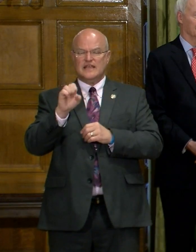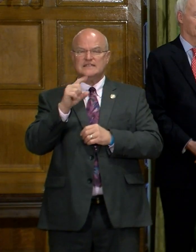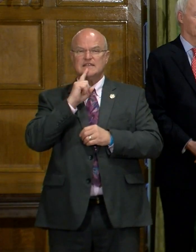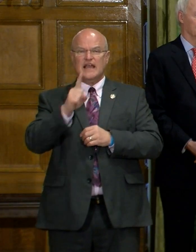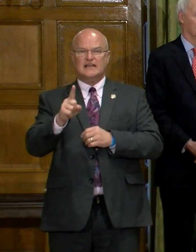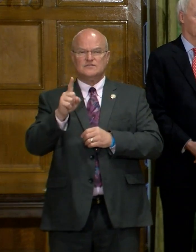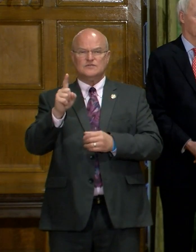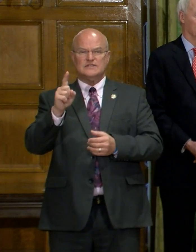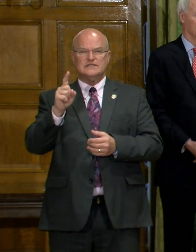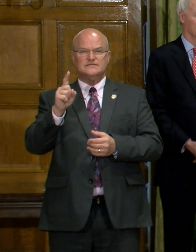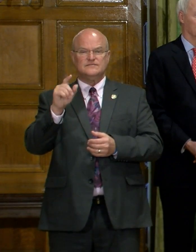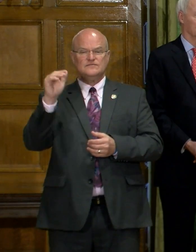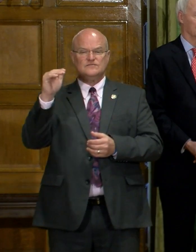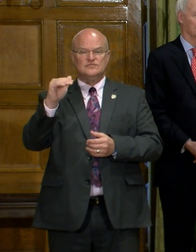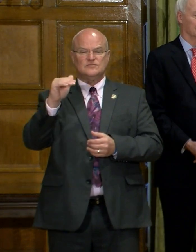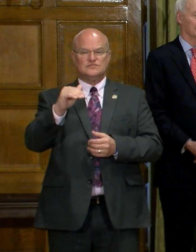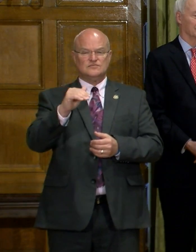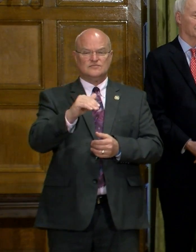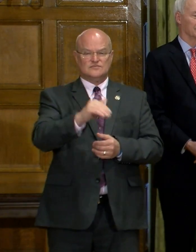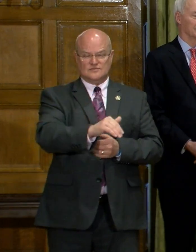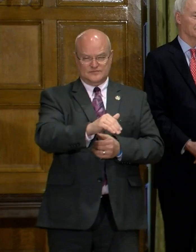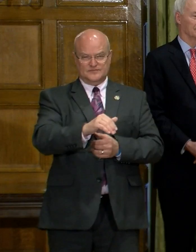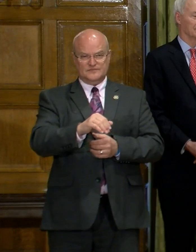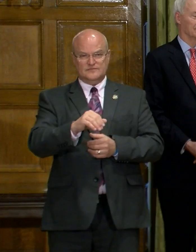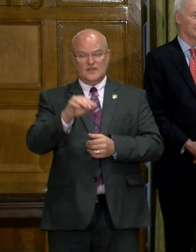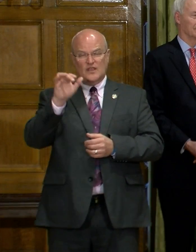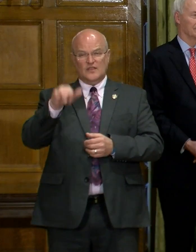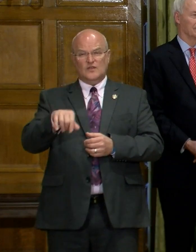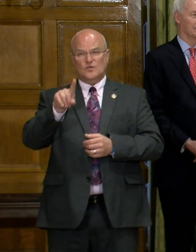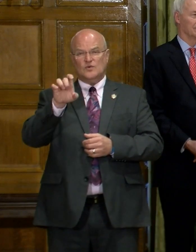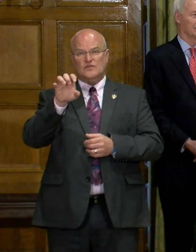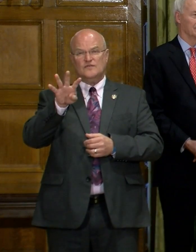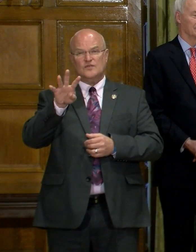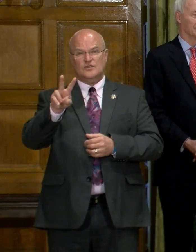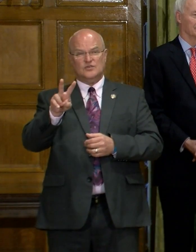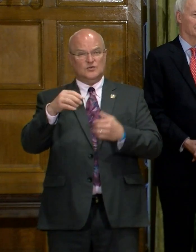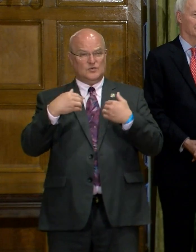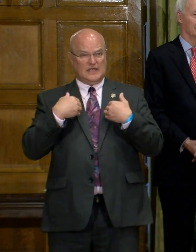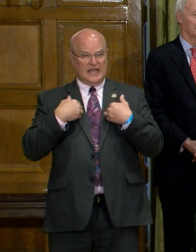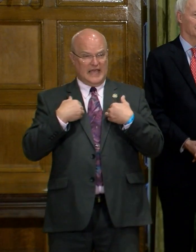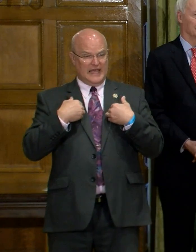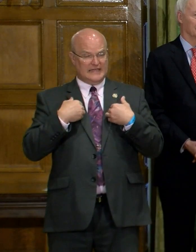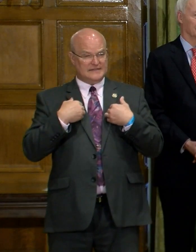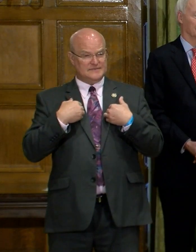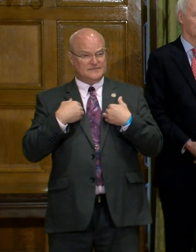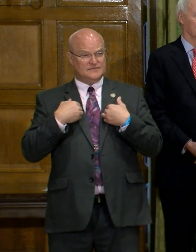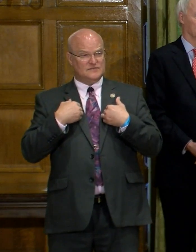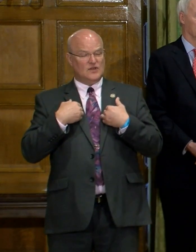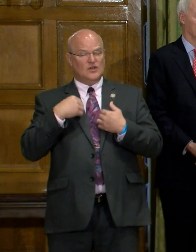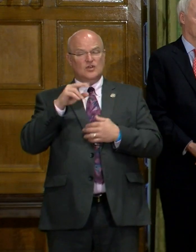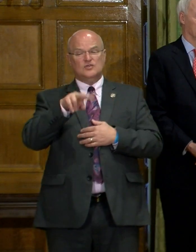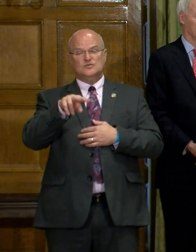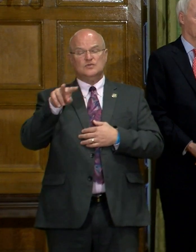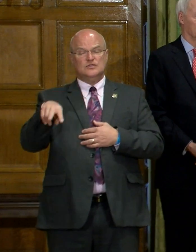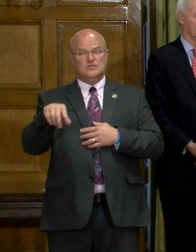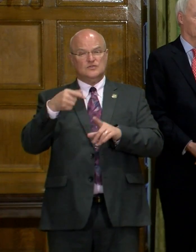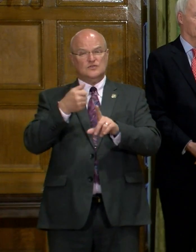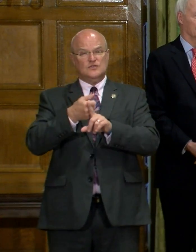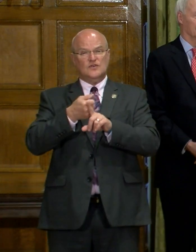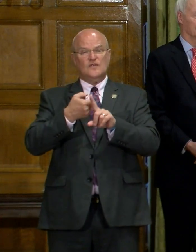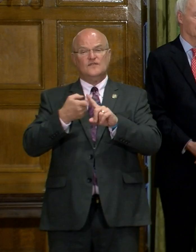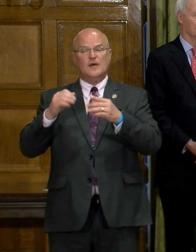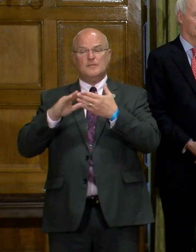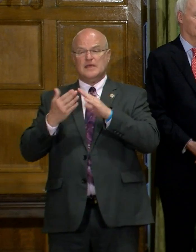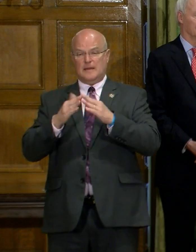are actually are dropping. Of those 142 that we had, only 22 of them were from